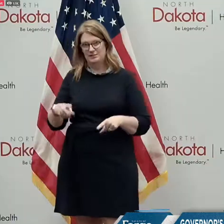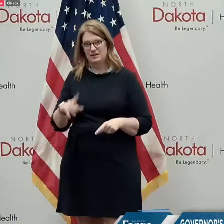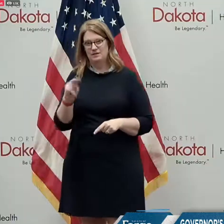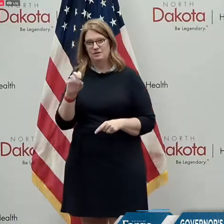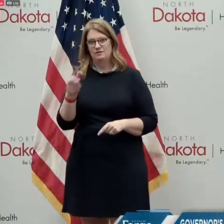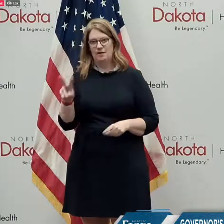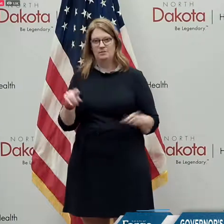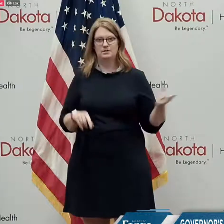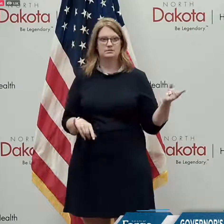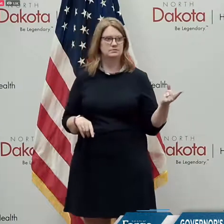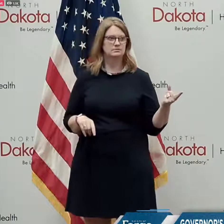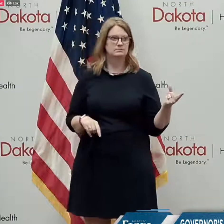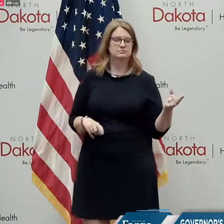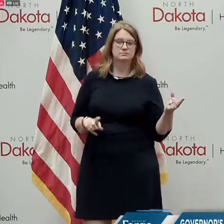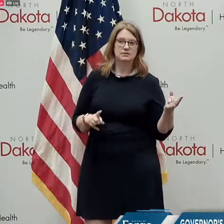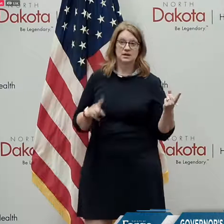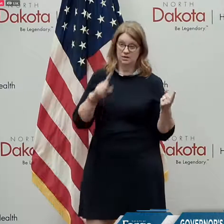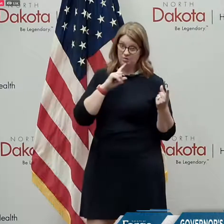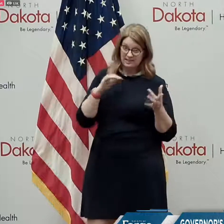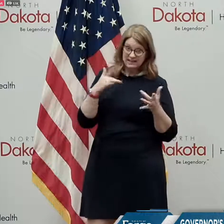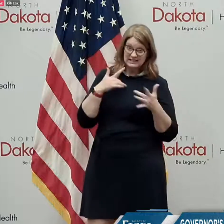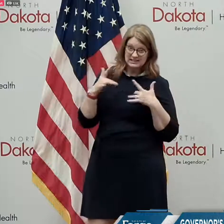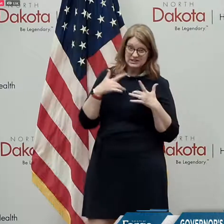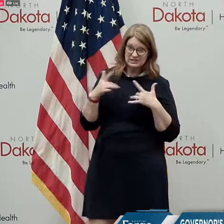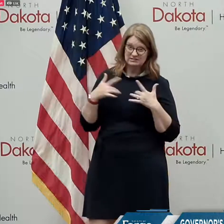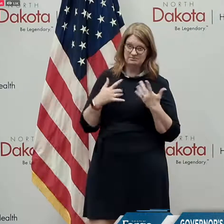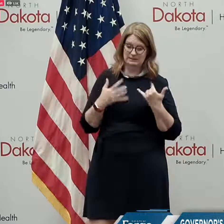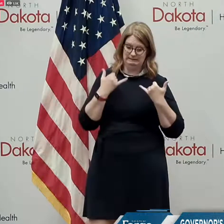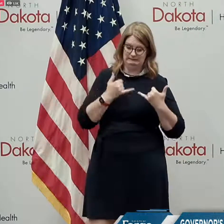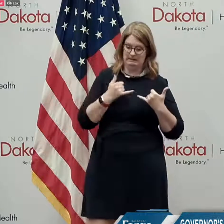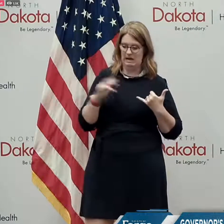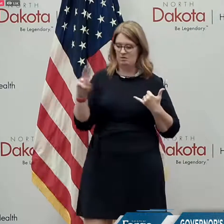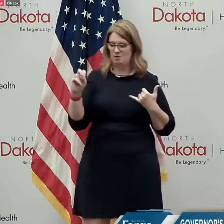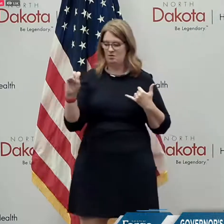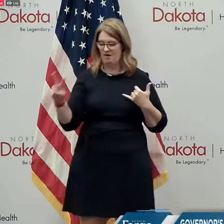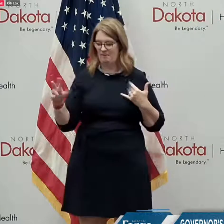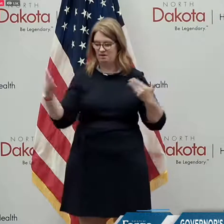I don't have a lot of concerns. I think we have enough lead time between now and November where